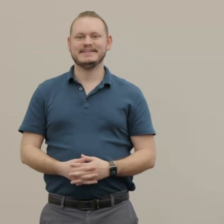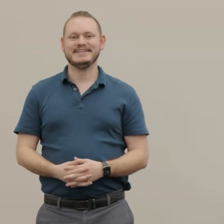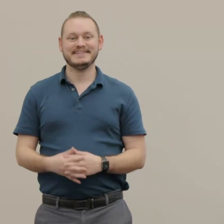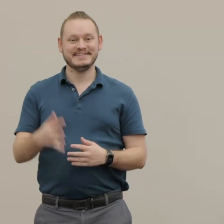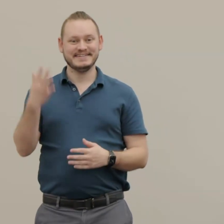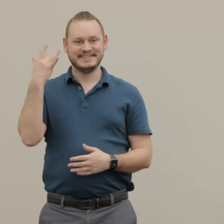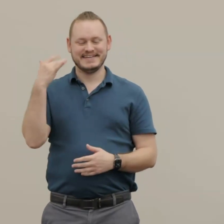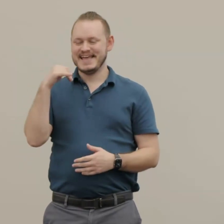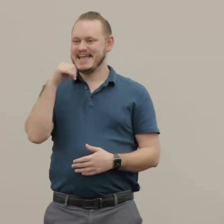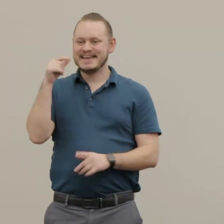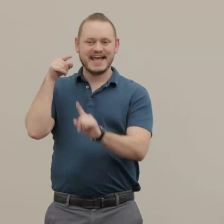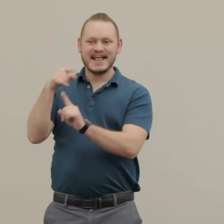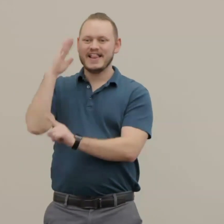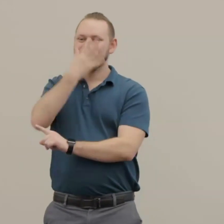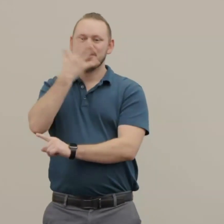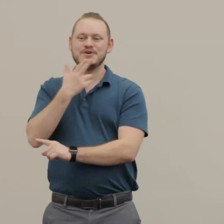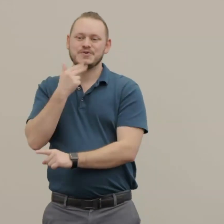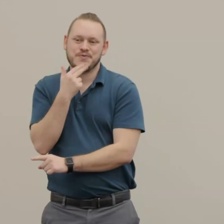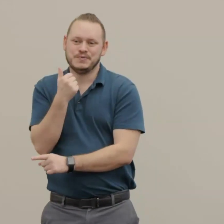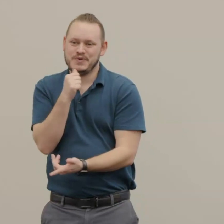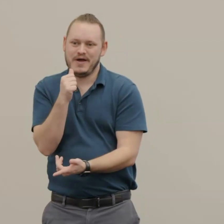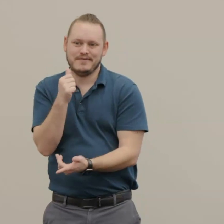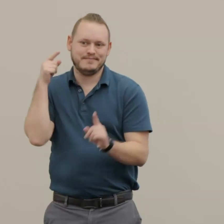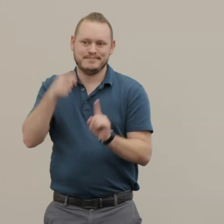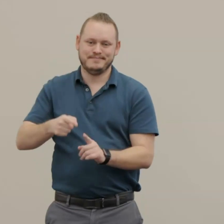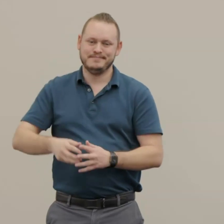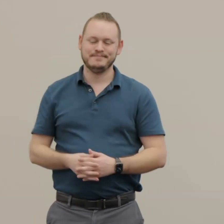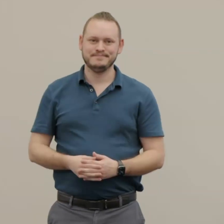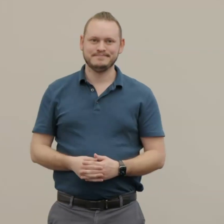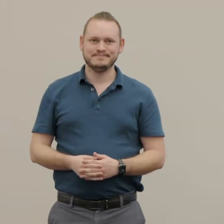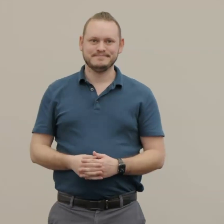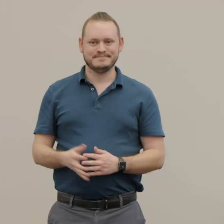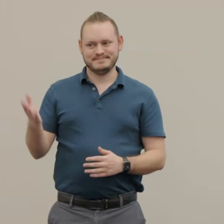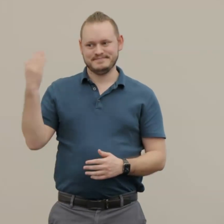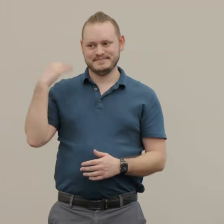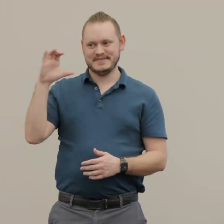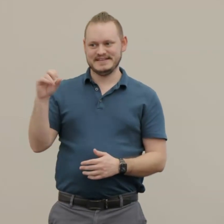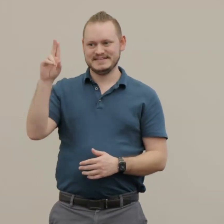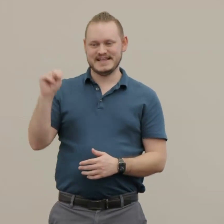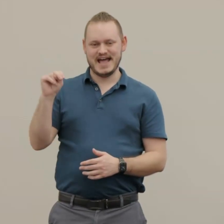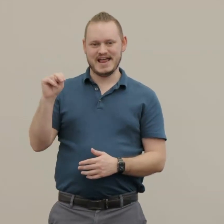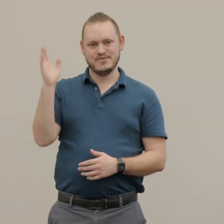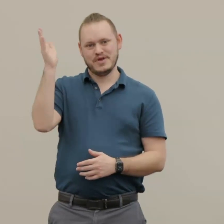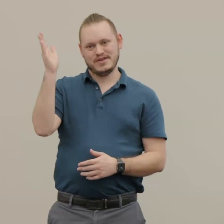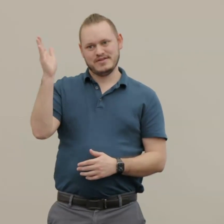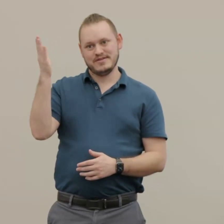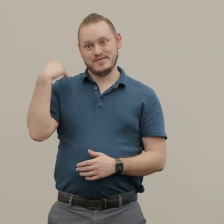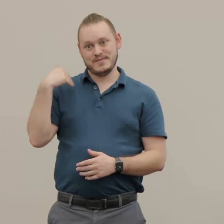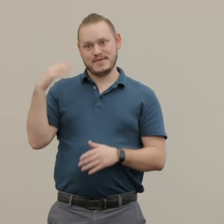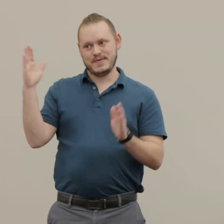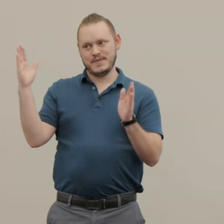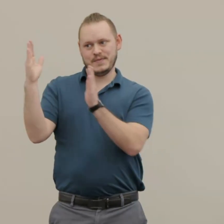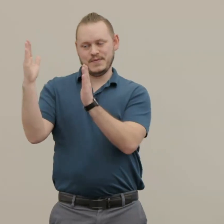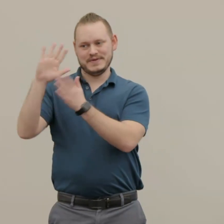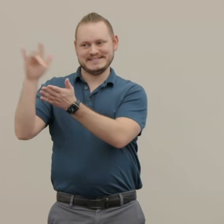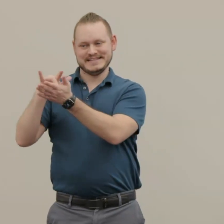because it's not about looking cute. So in the CSUN presentation that I was working on earlier, when I centered text, I